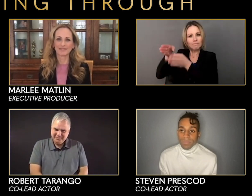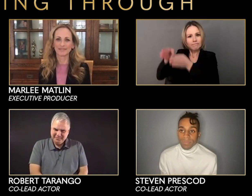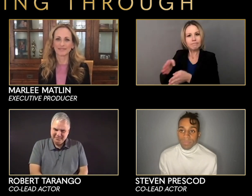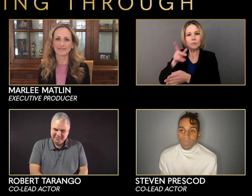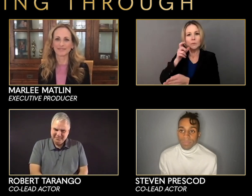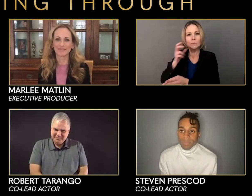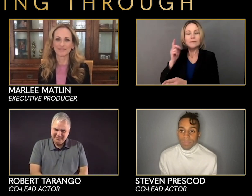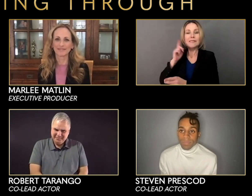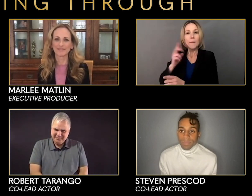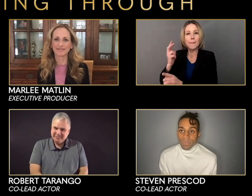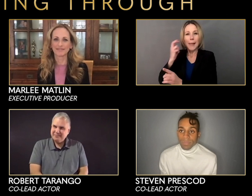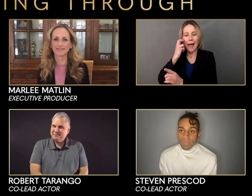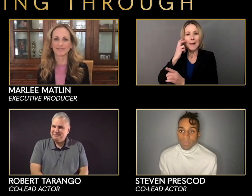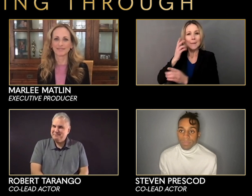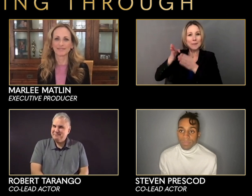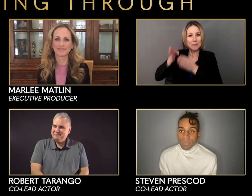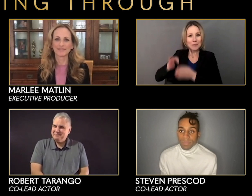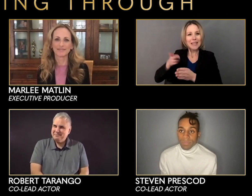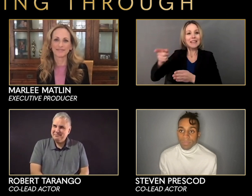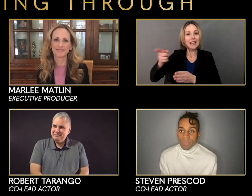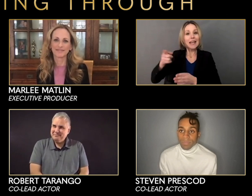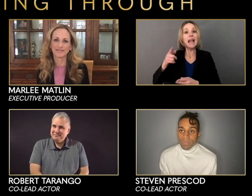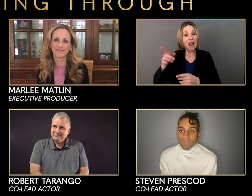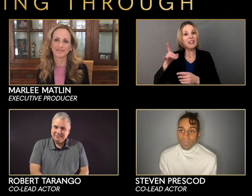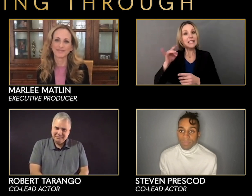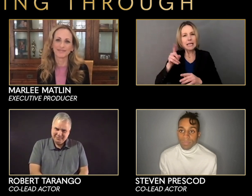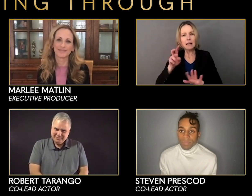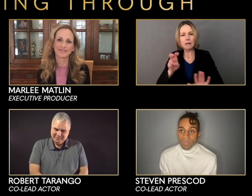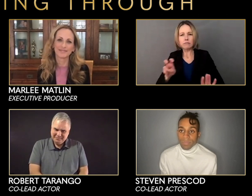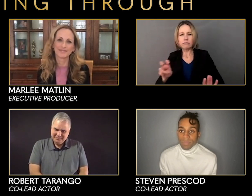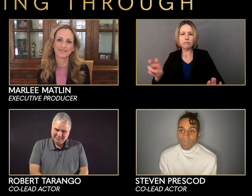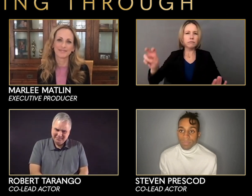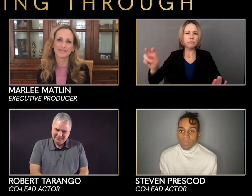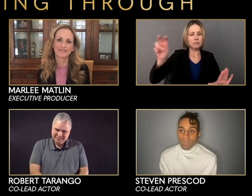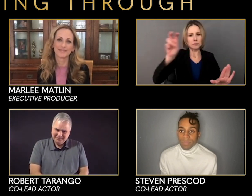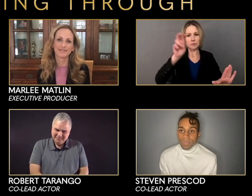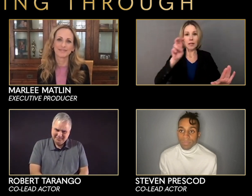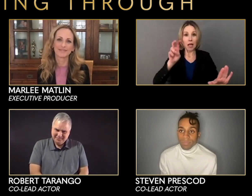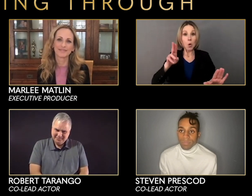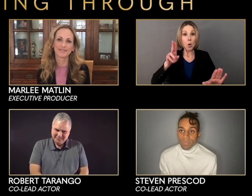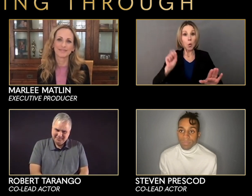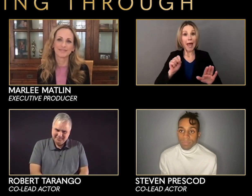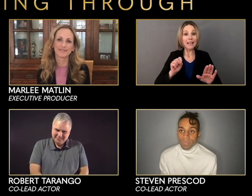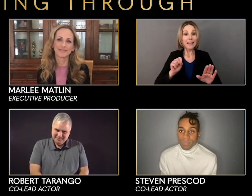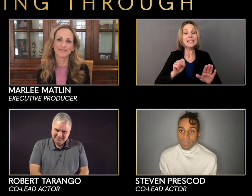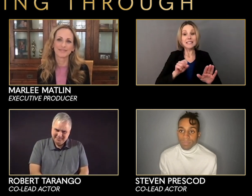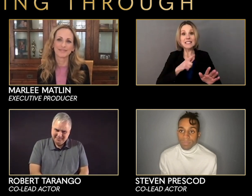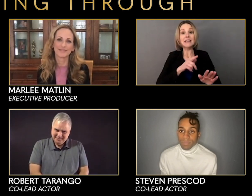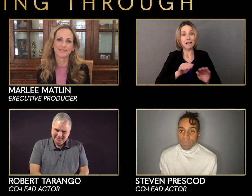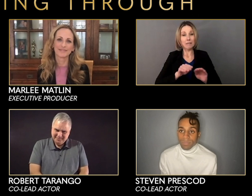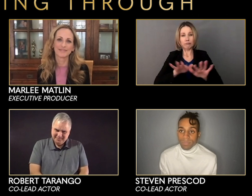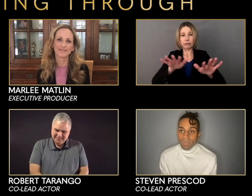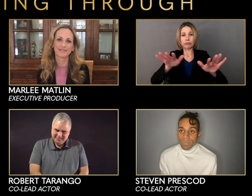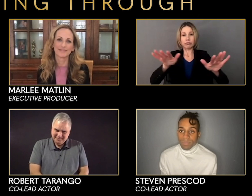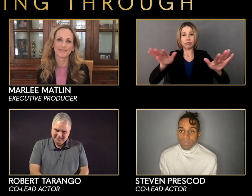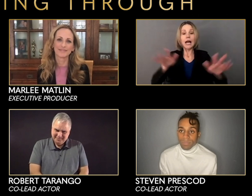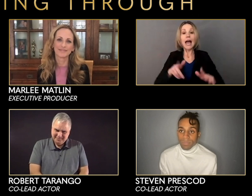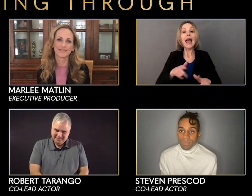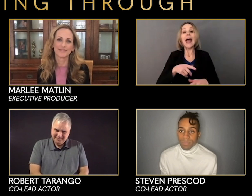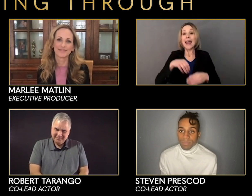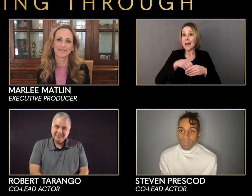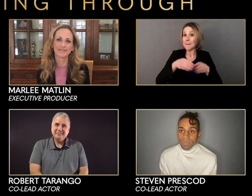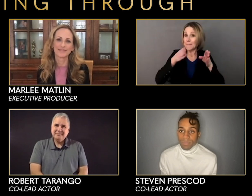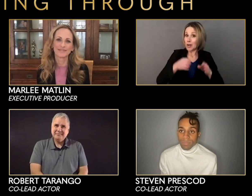the country, first in person and now virtually. Feeling Through has won 16 awards